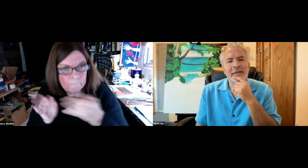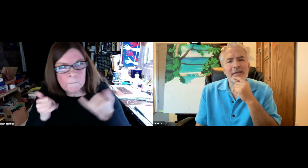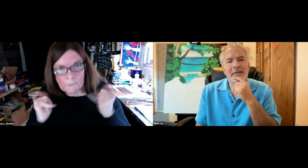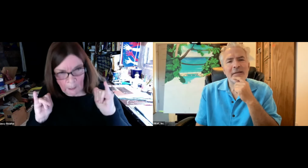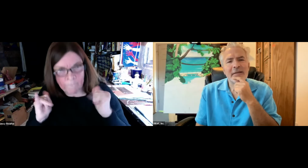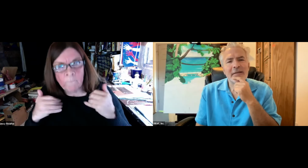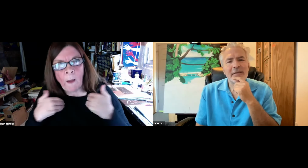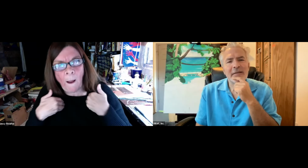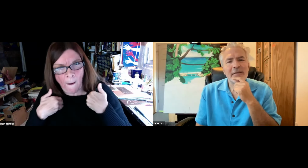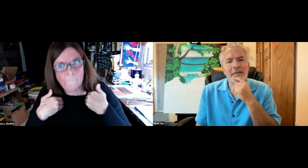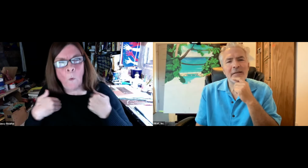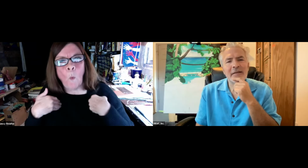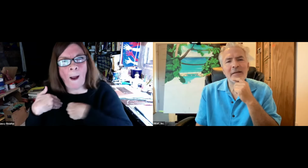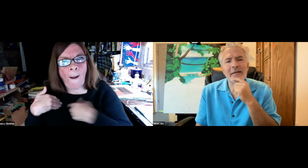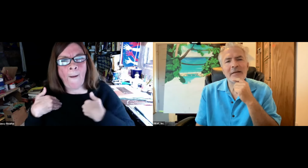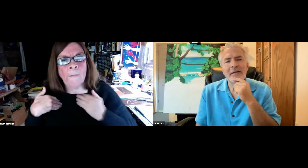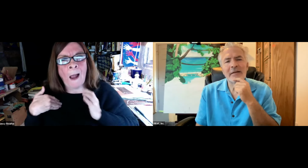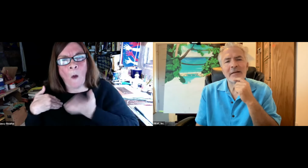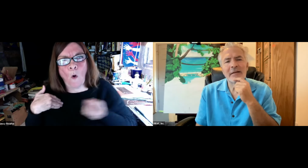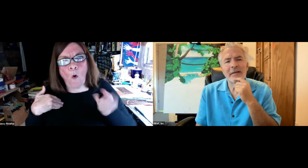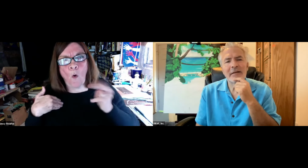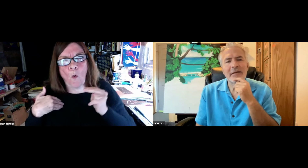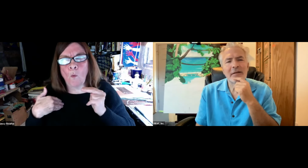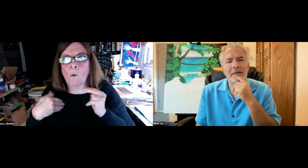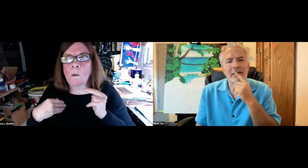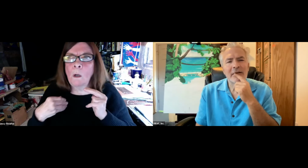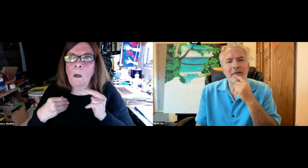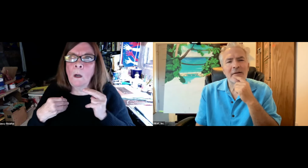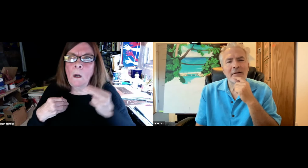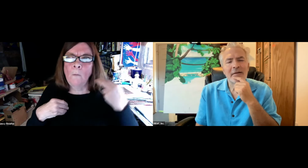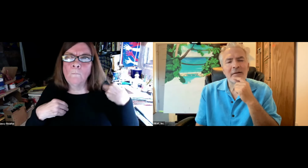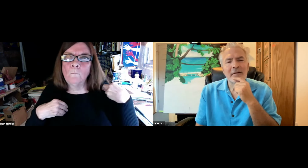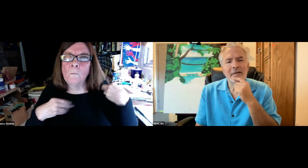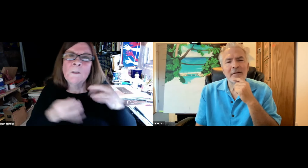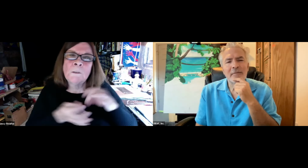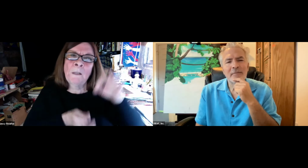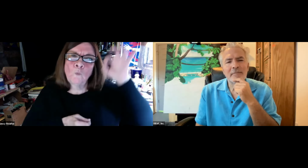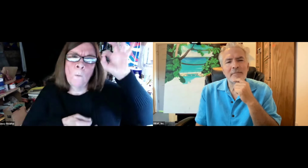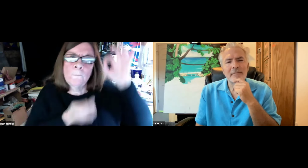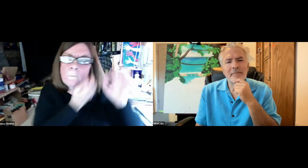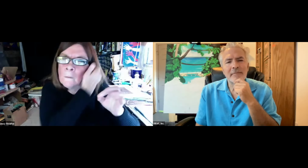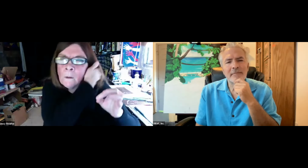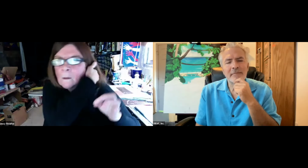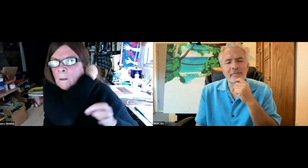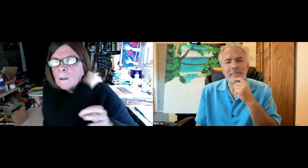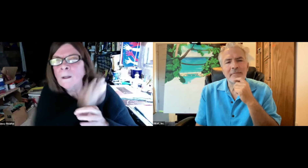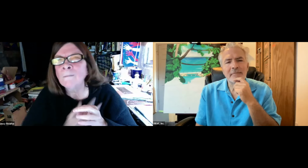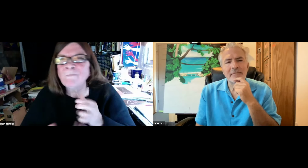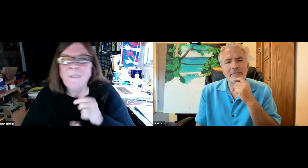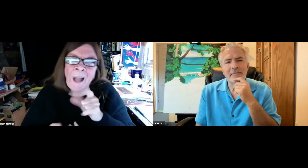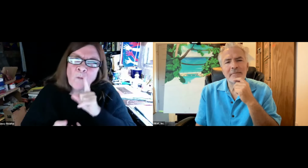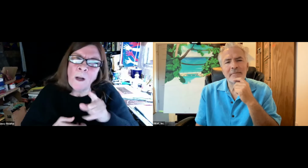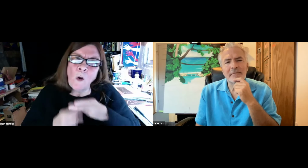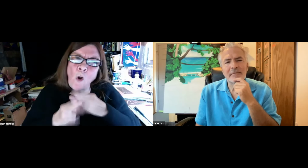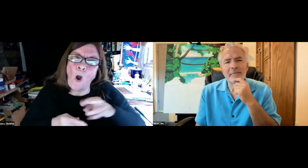Tony, well, they still have some of the practices. We have our own spiritual